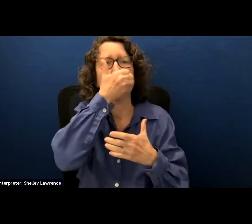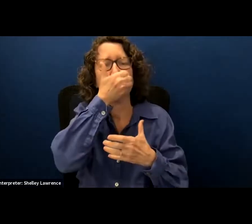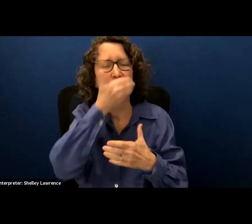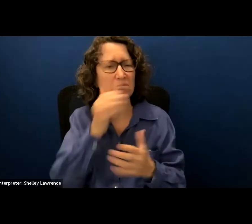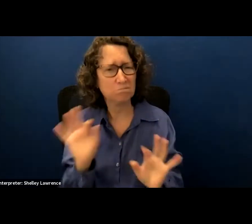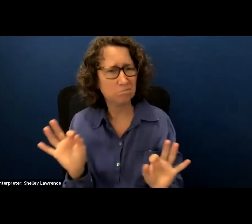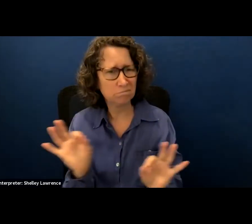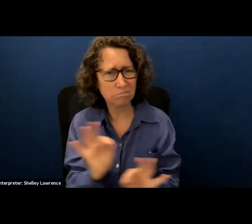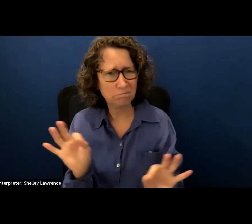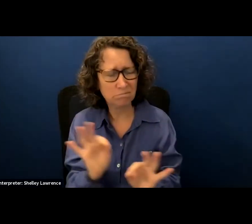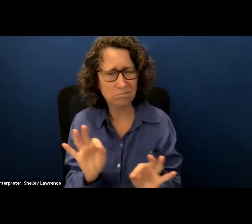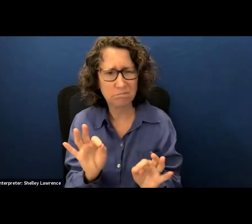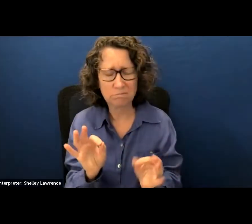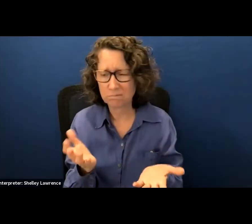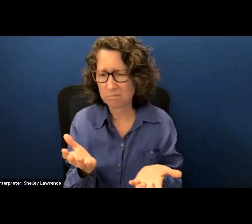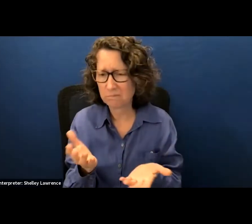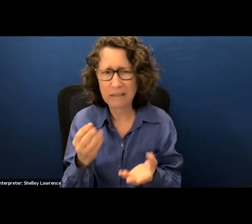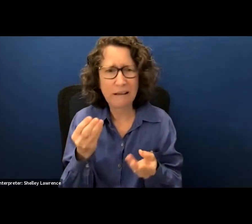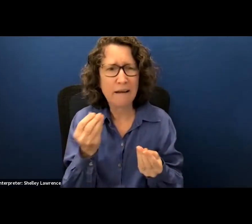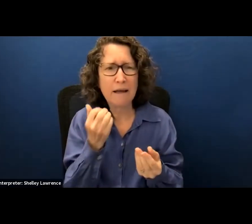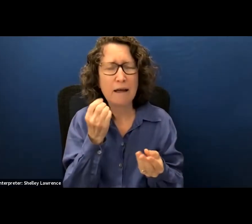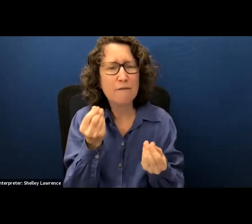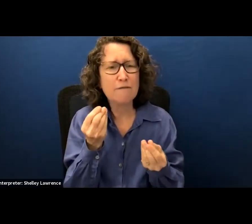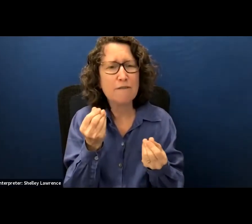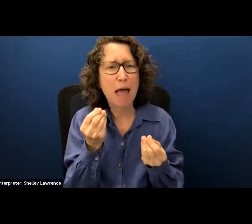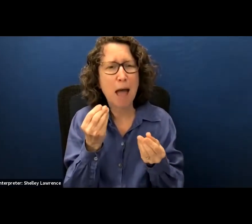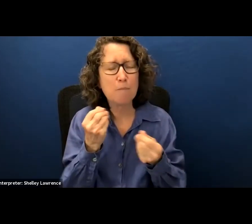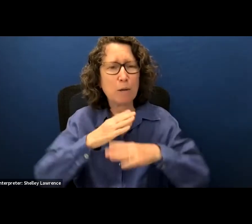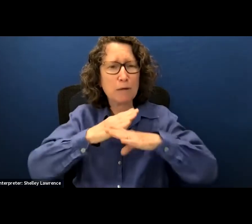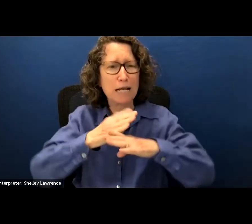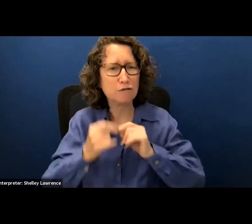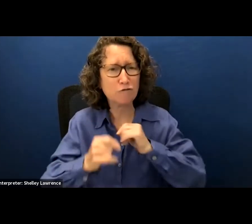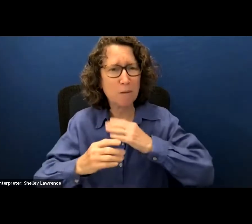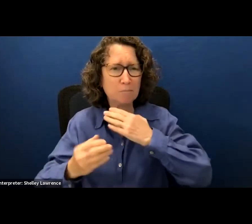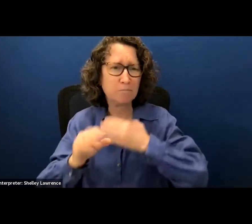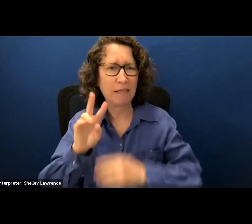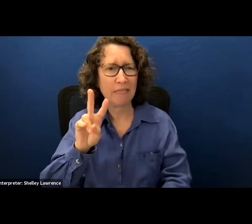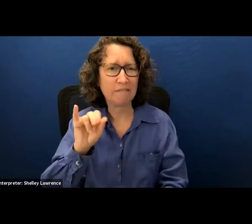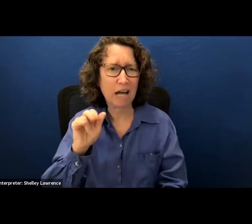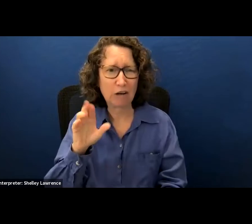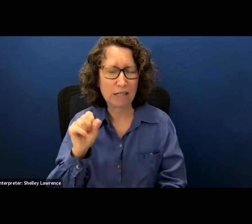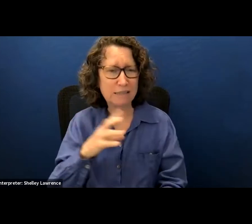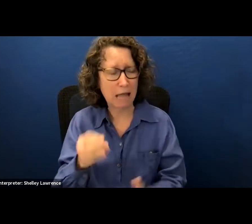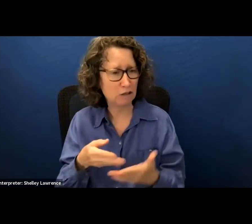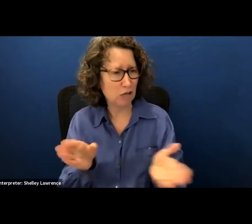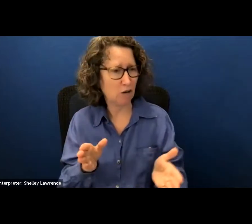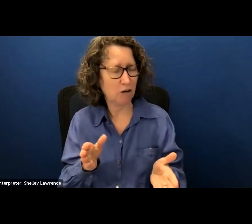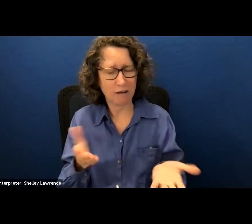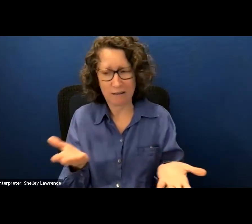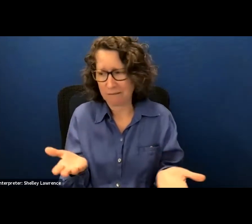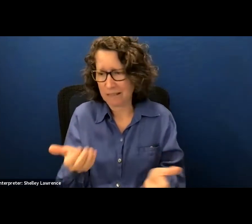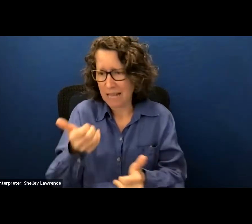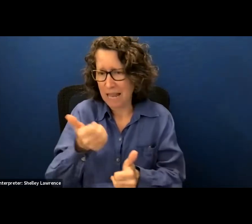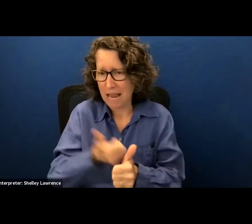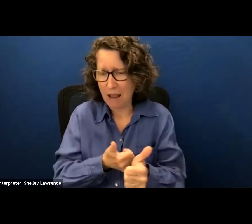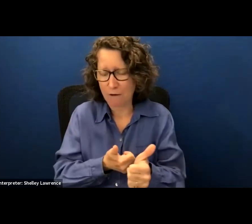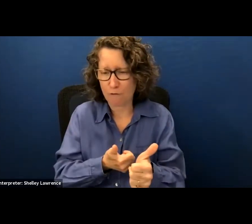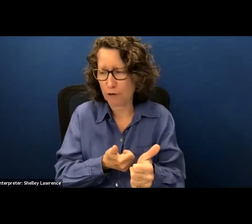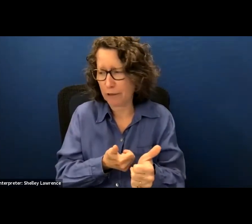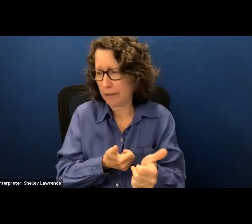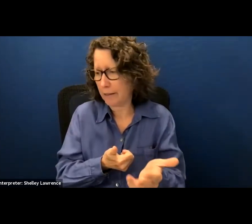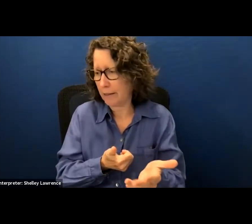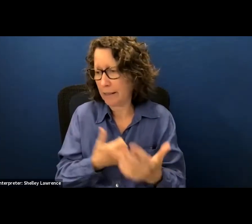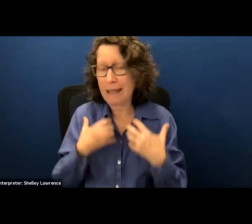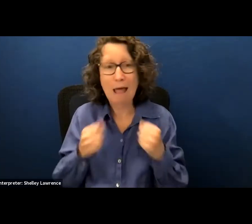like pieces of fabric that protect us from the virus. And generally every like a well-acclaimed